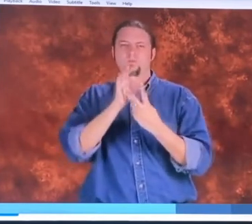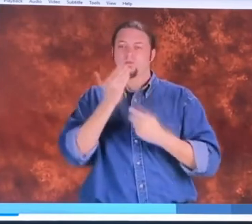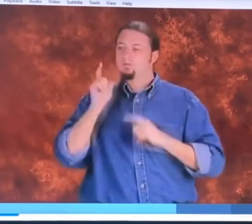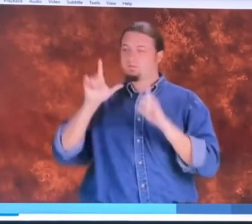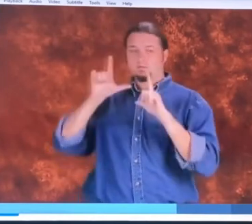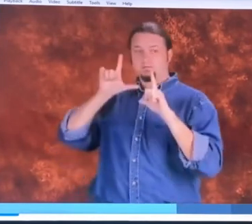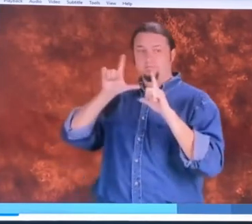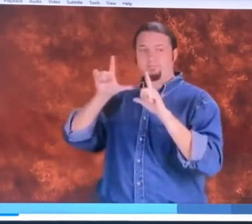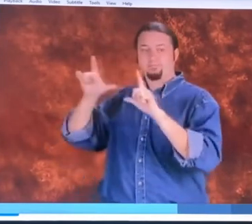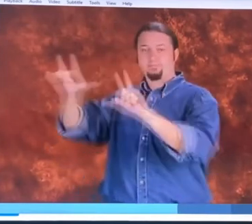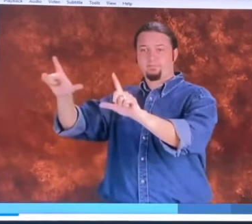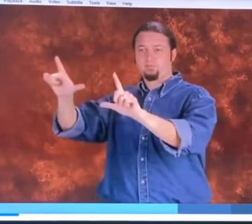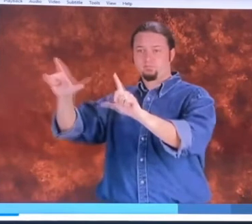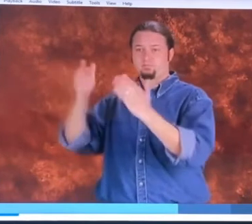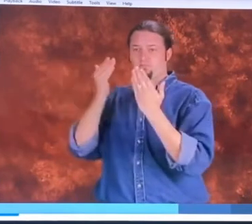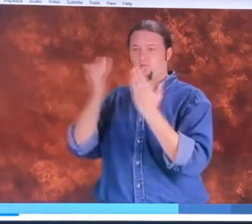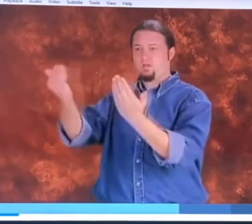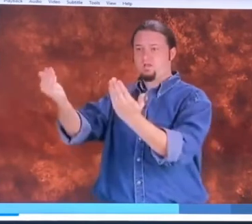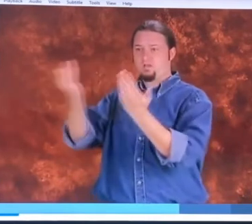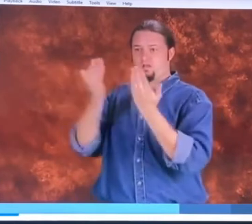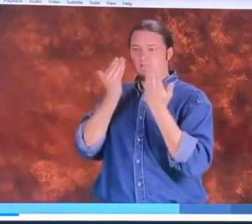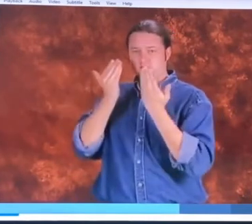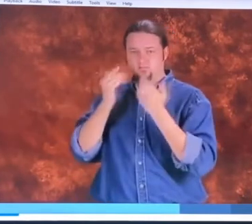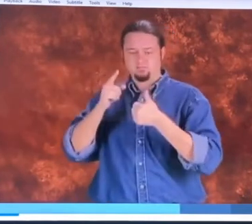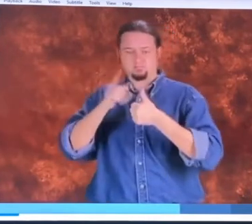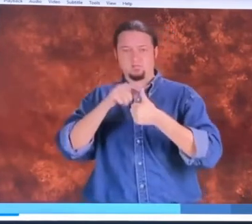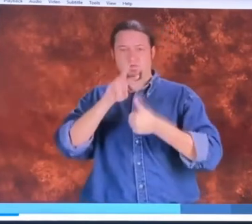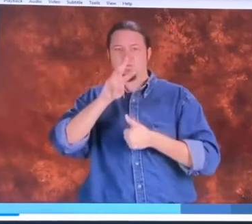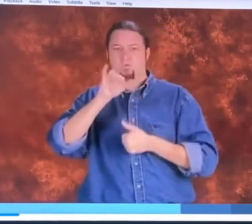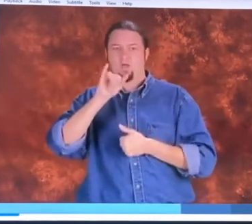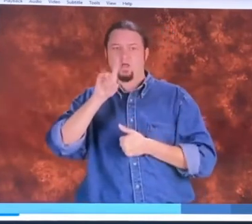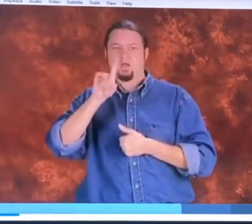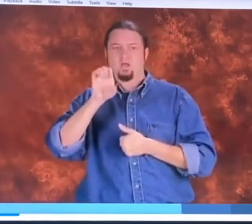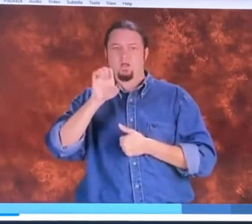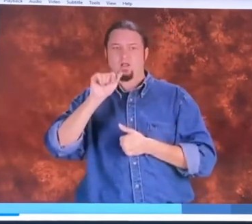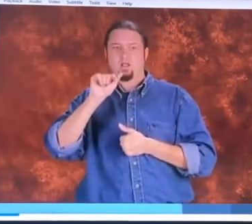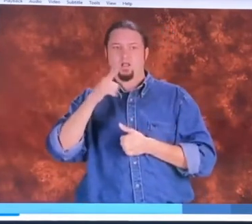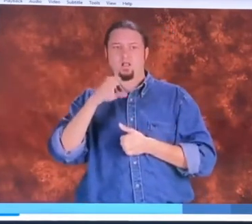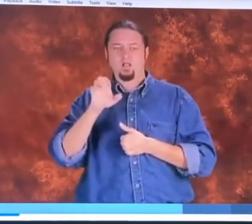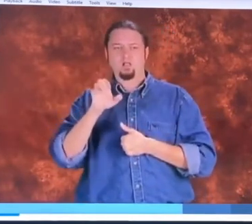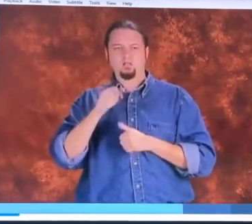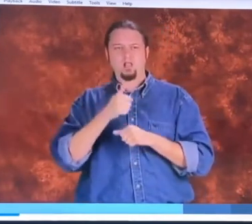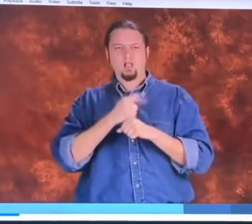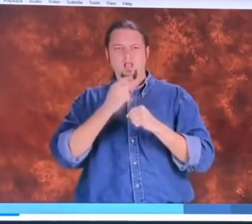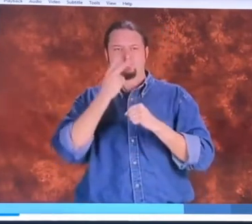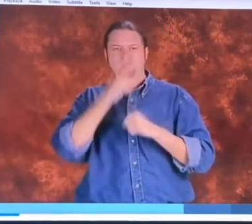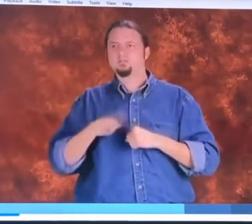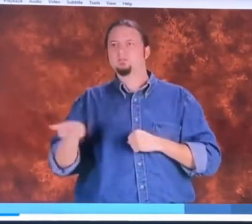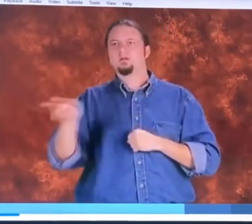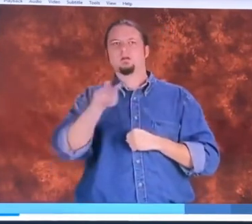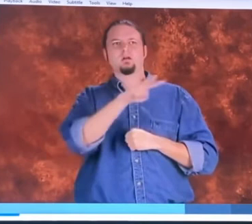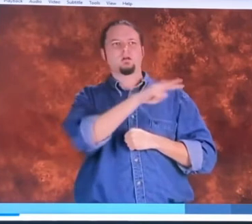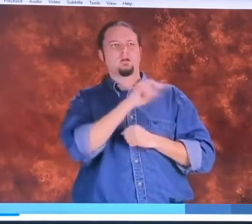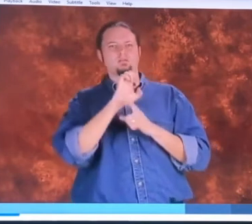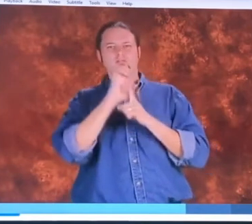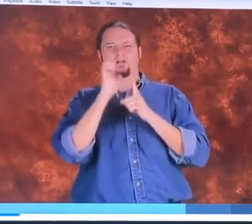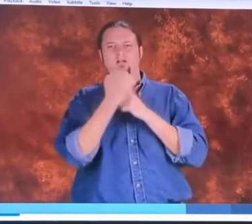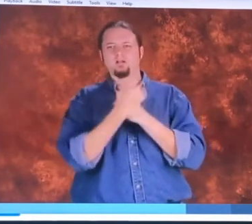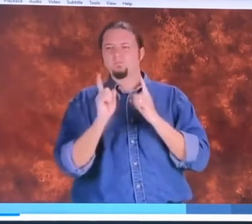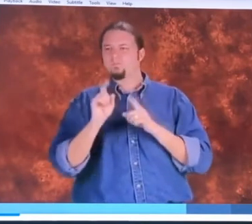So there's two very important things, angles. One is wide